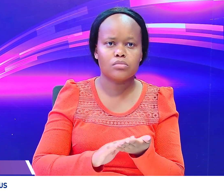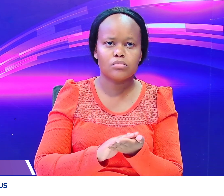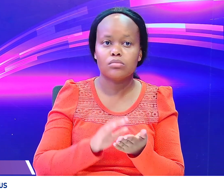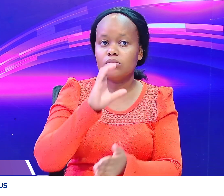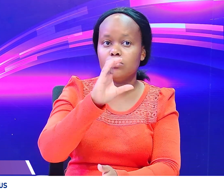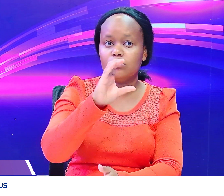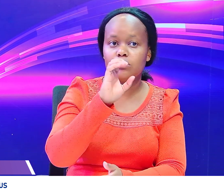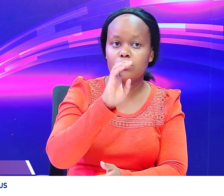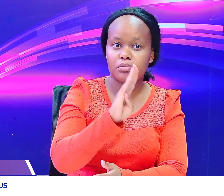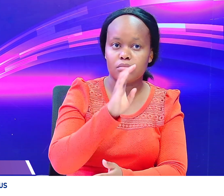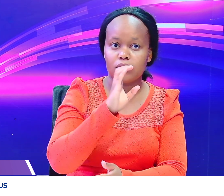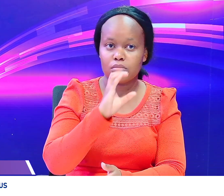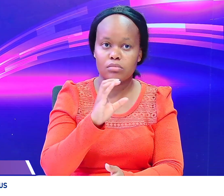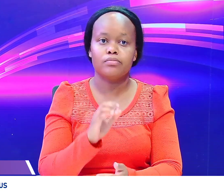school education system.